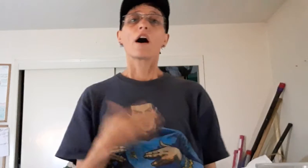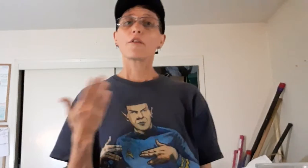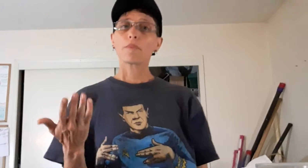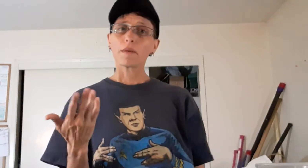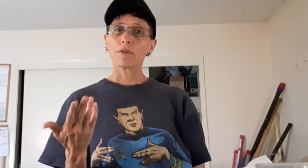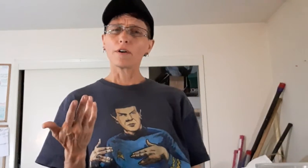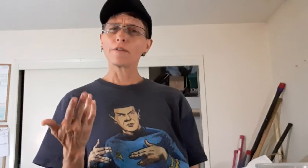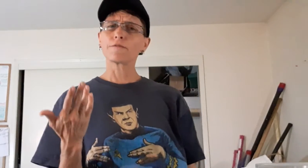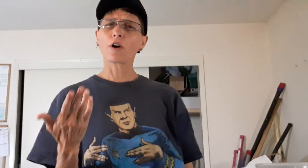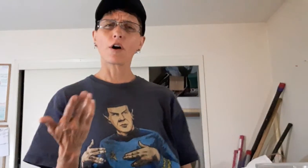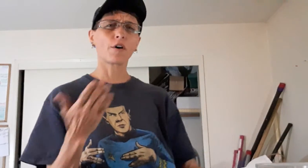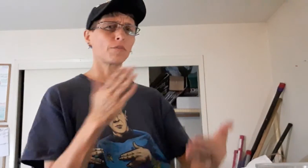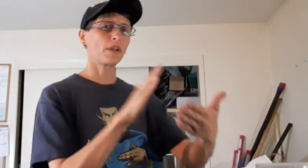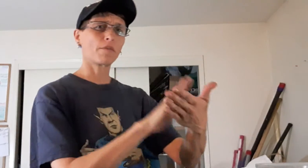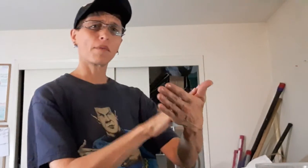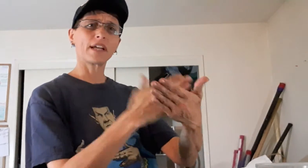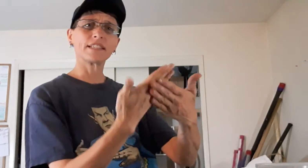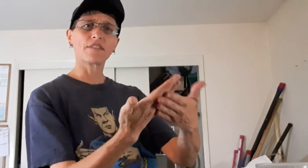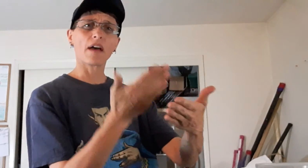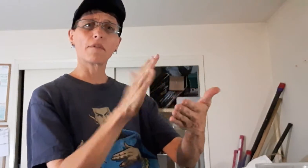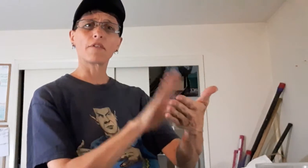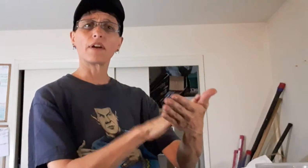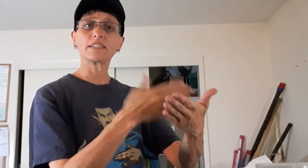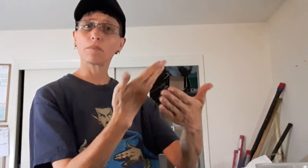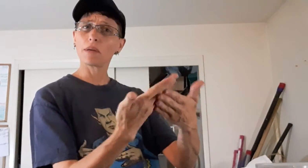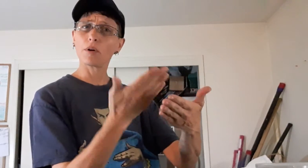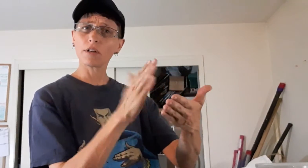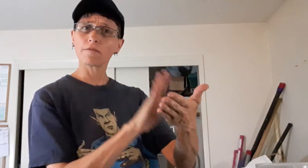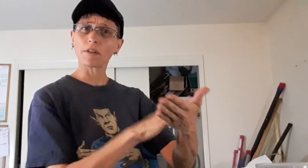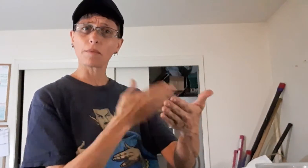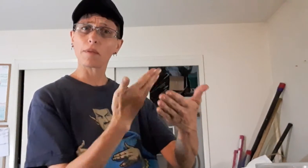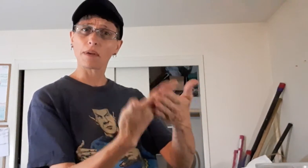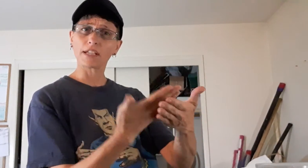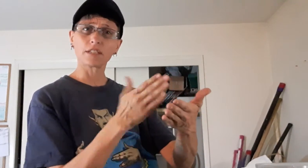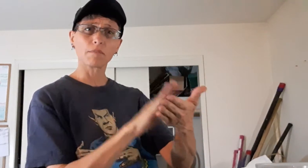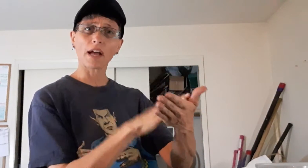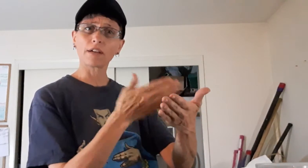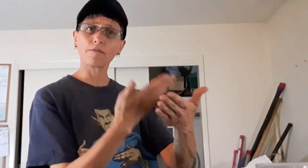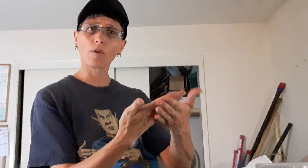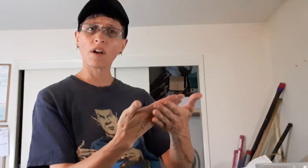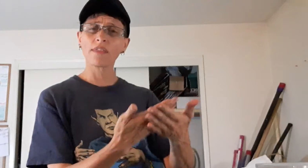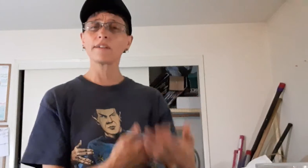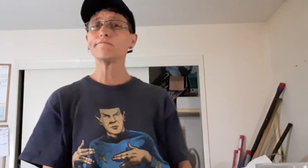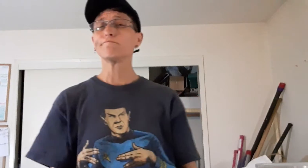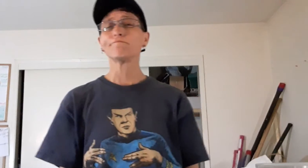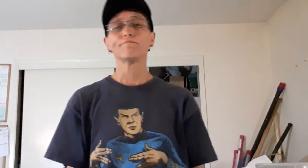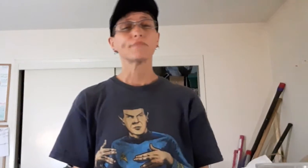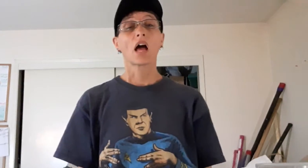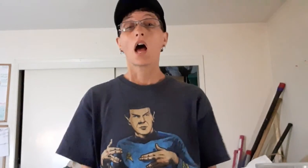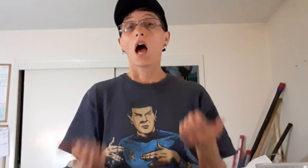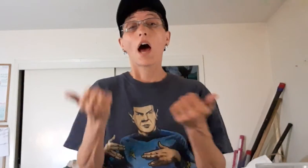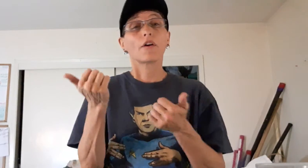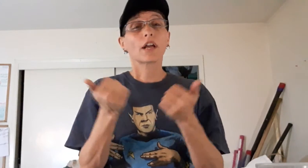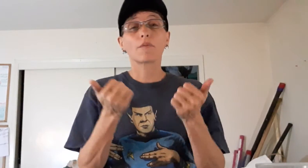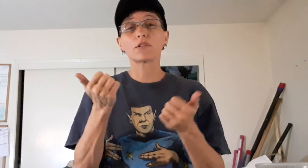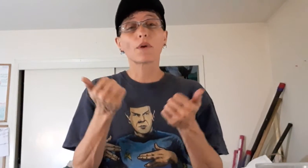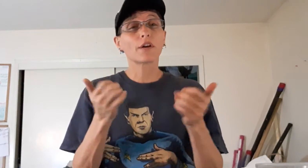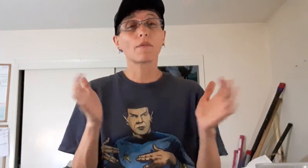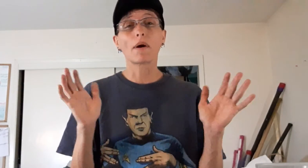Other people have told me it reminds them of a recipe book, flipping the pages back and forth. I don't care which way you remember